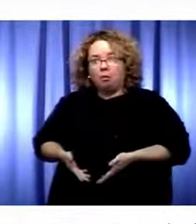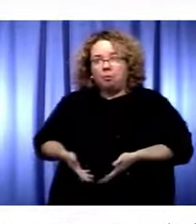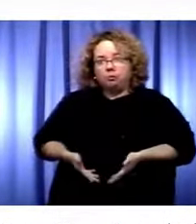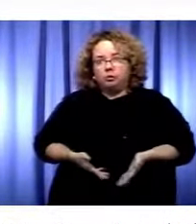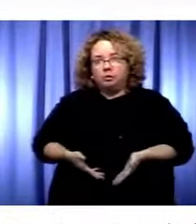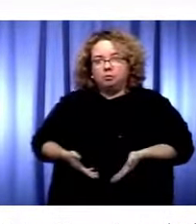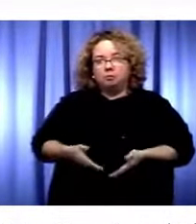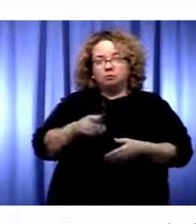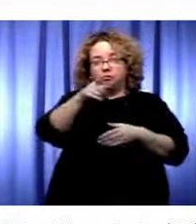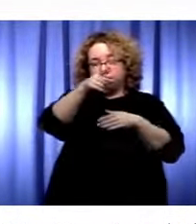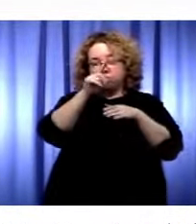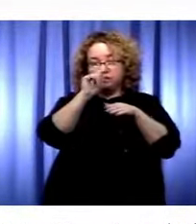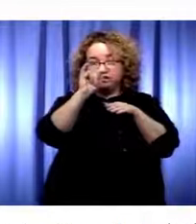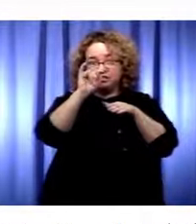The intestinal tract